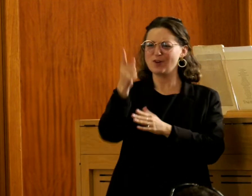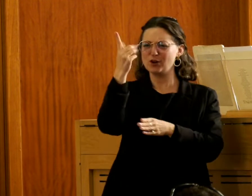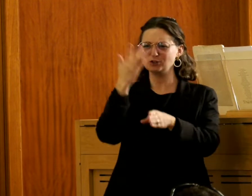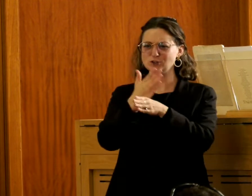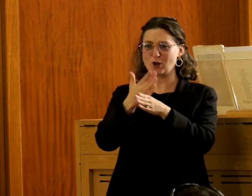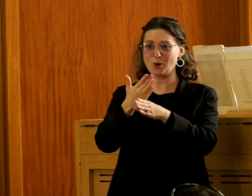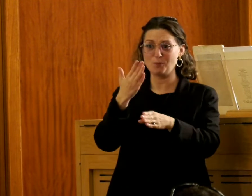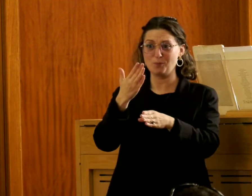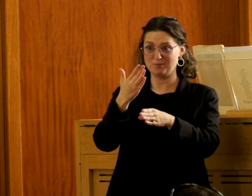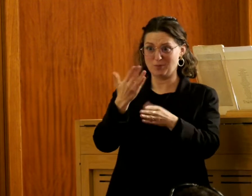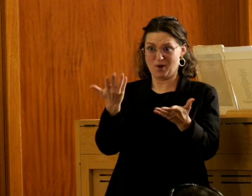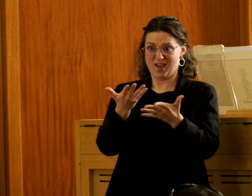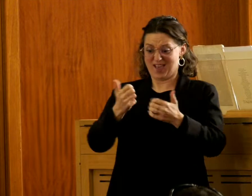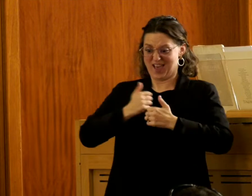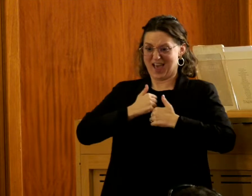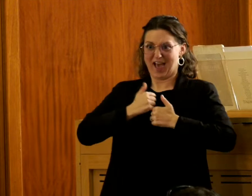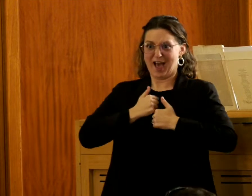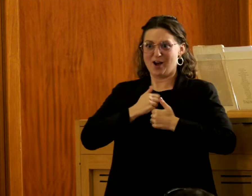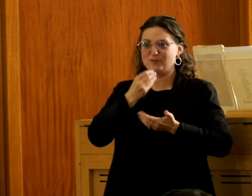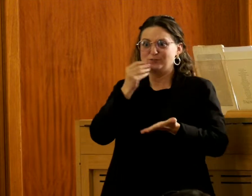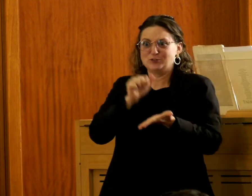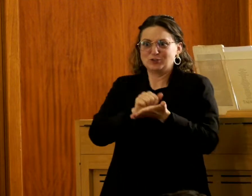or school shop, or lolly shop.